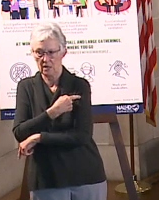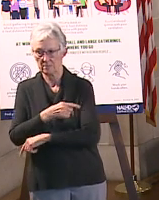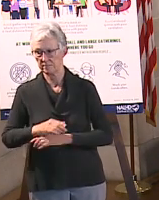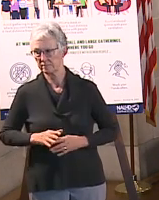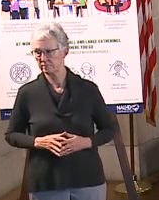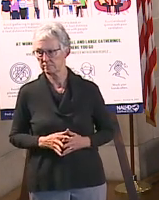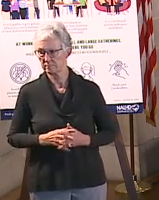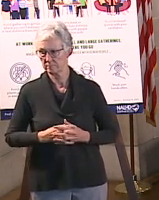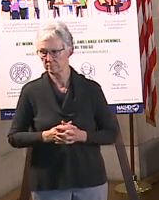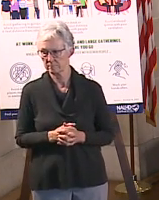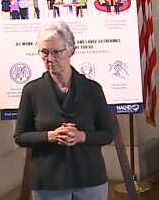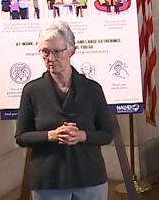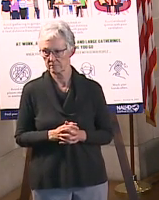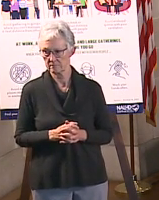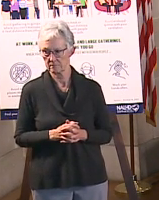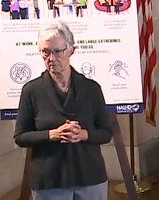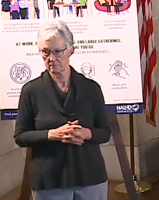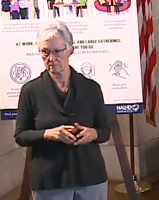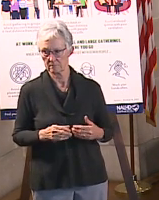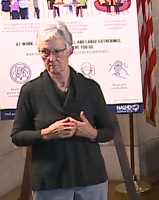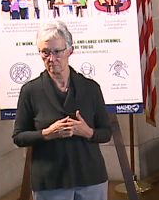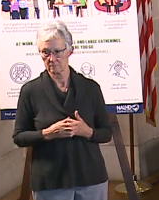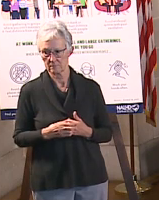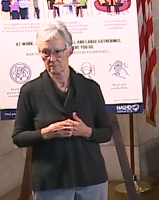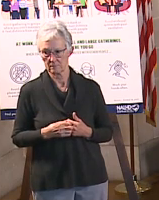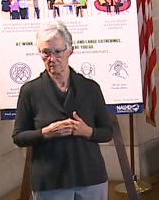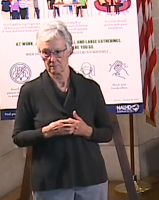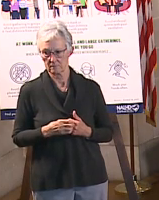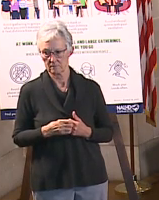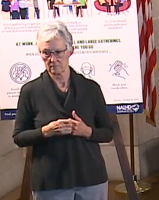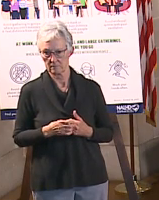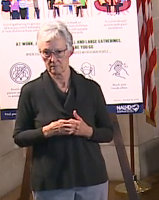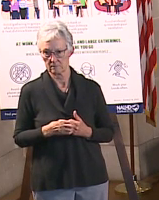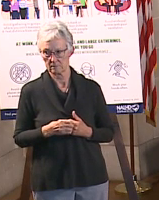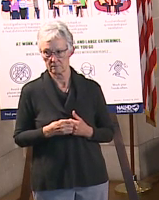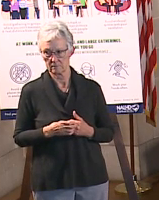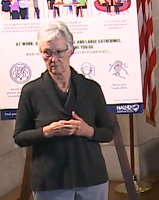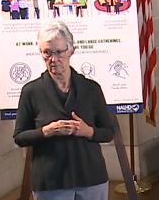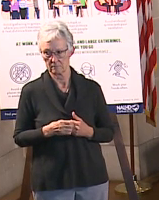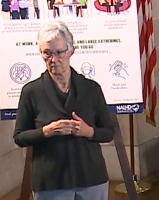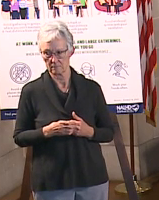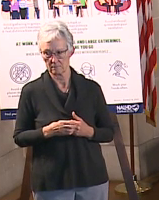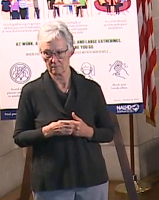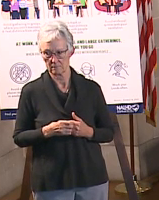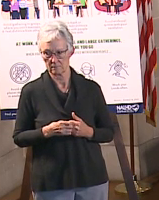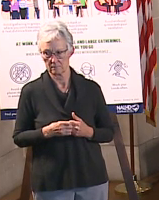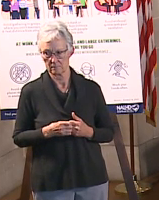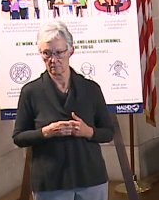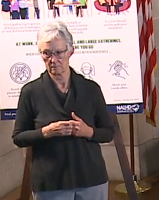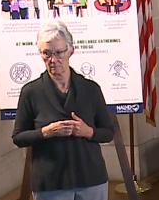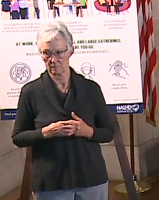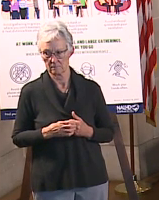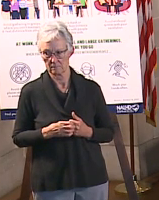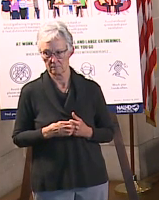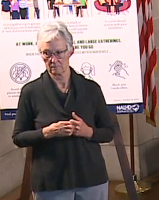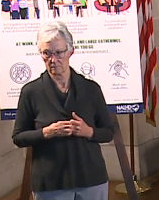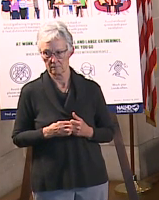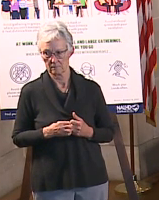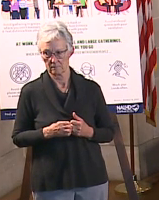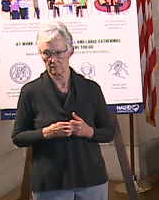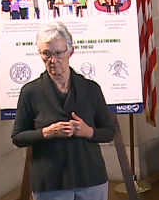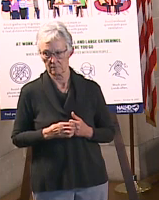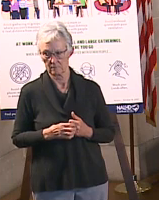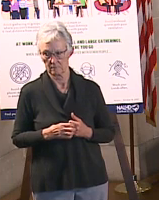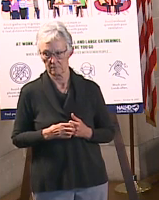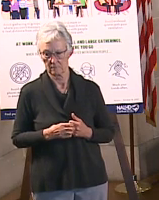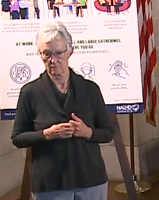spread in long-term care facilities has increased rapidly. What does the data show about recent trends in long-term care, and what more can be done to